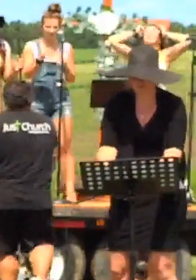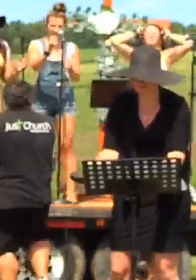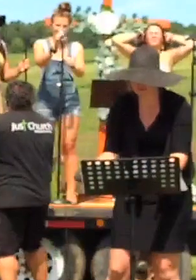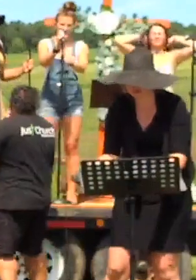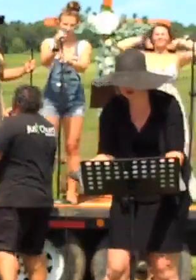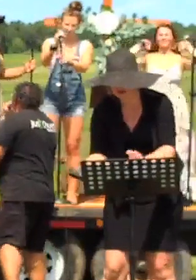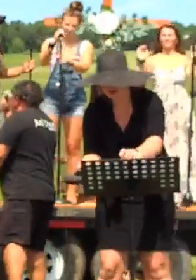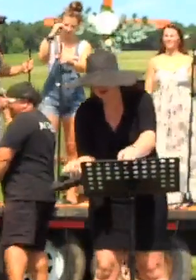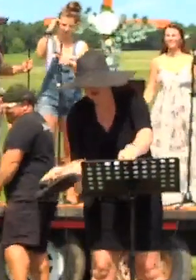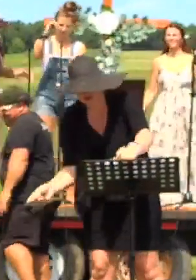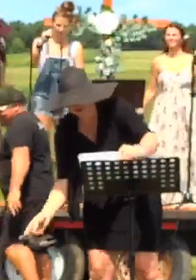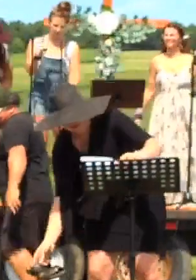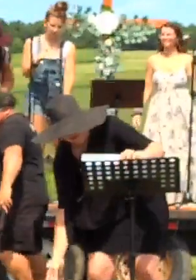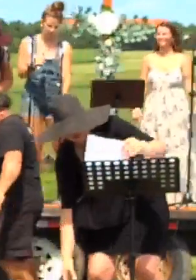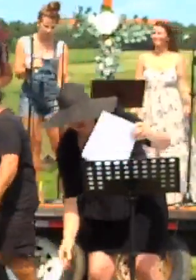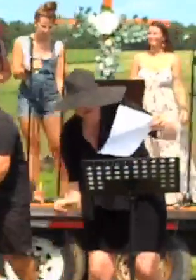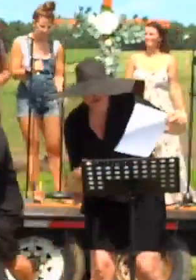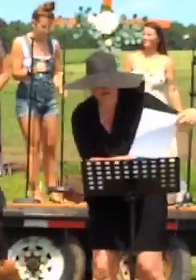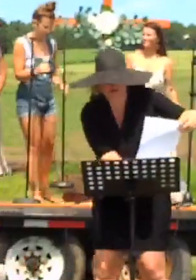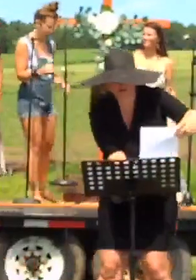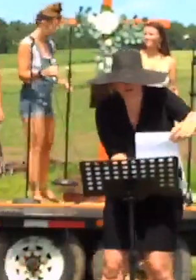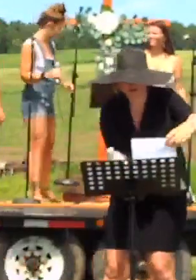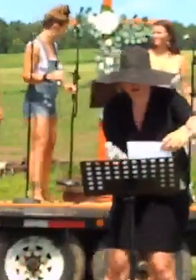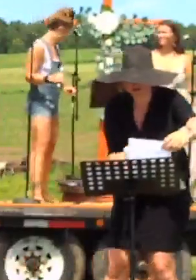worship the Lord our God.